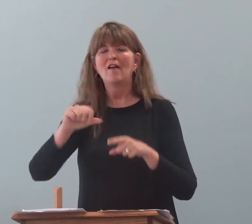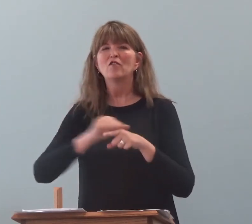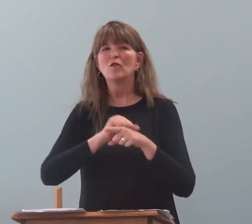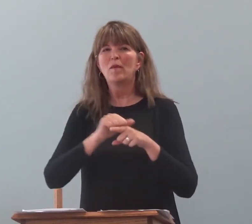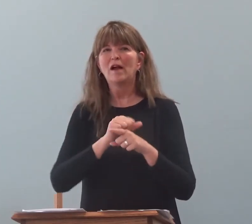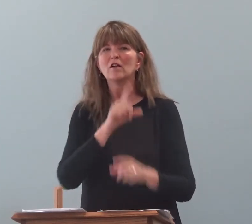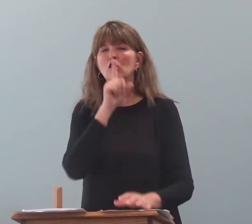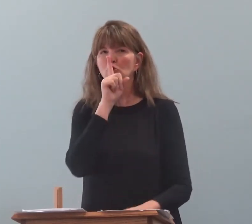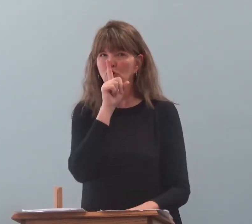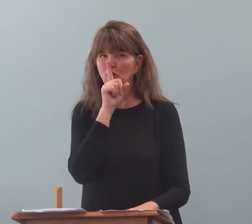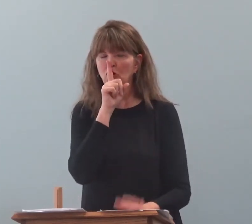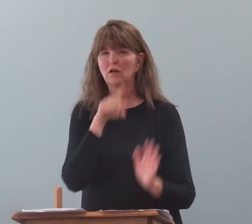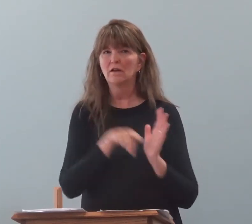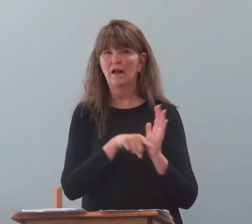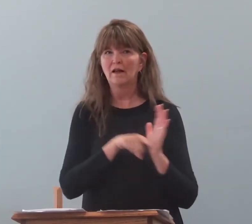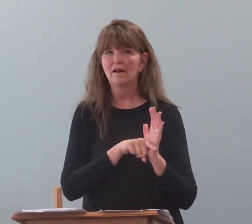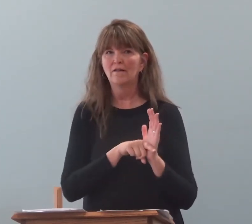daily. We have to practice